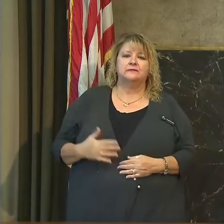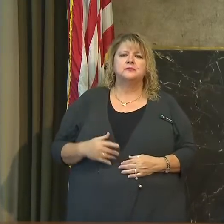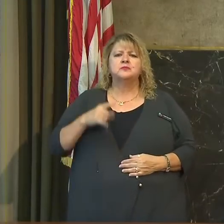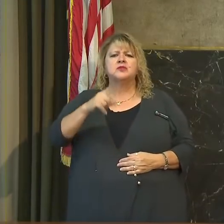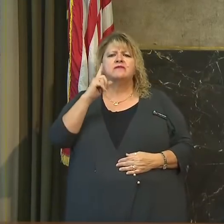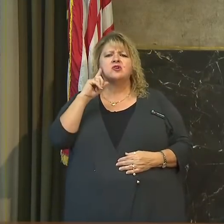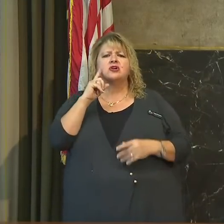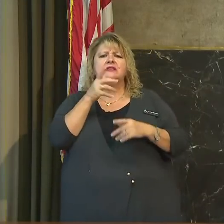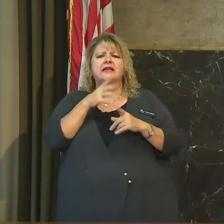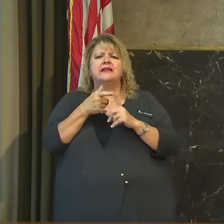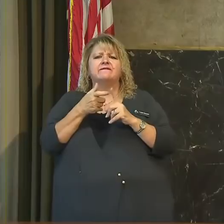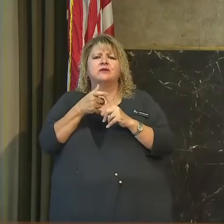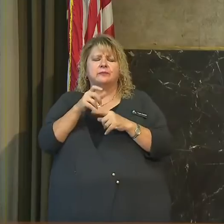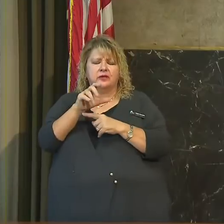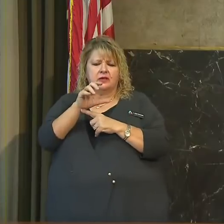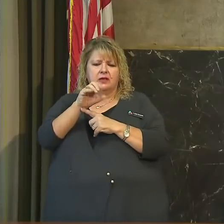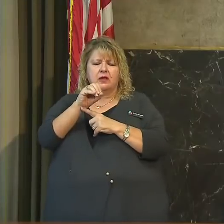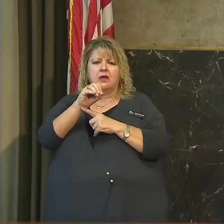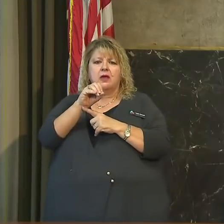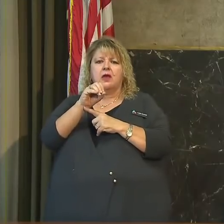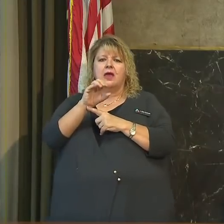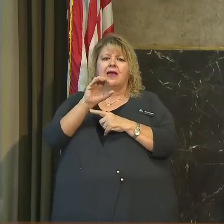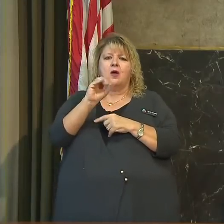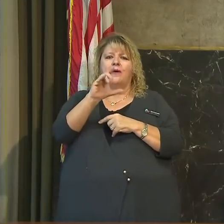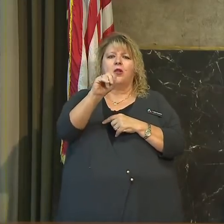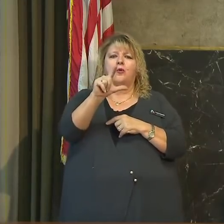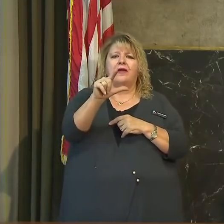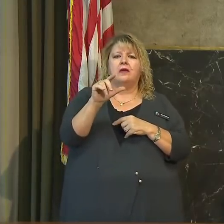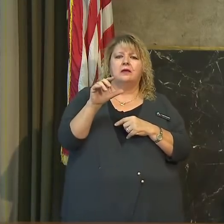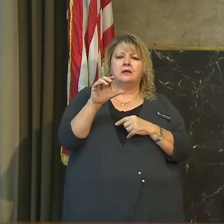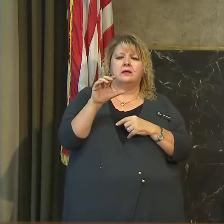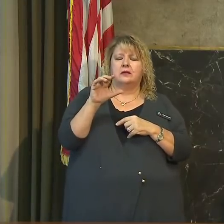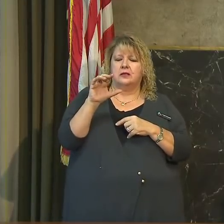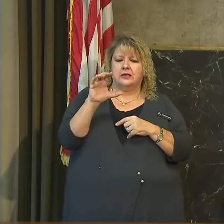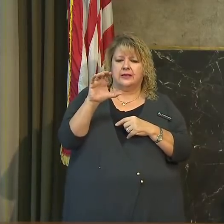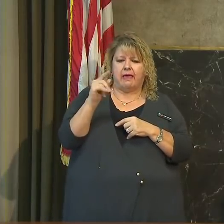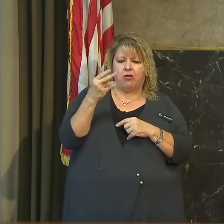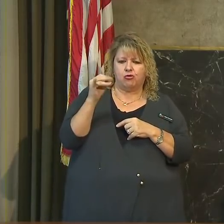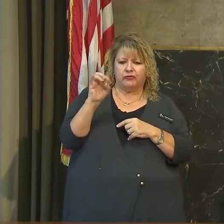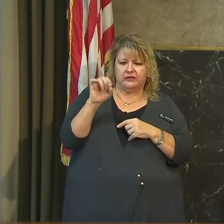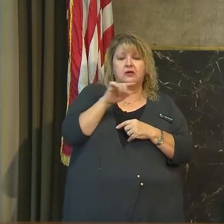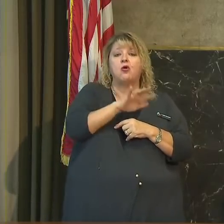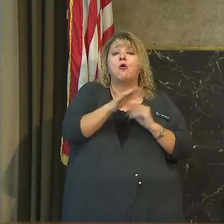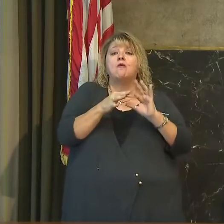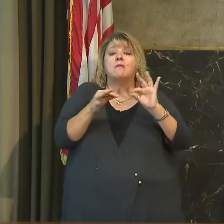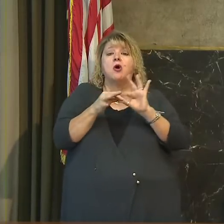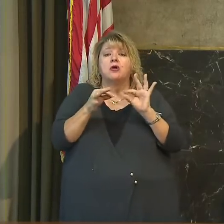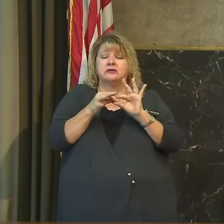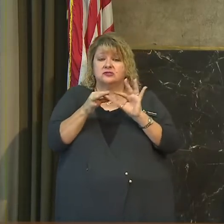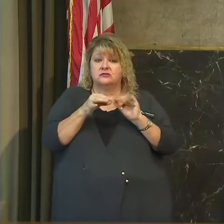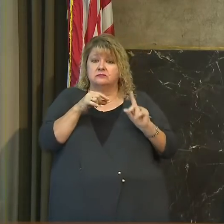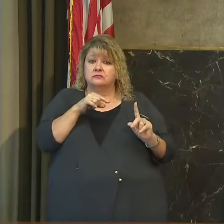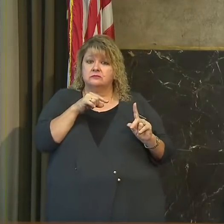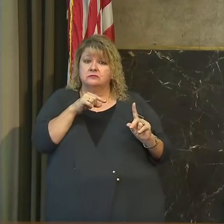the Lake Hospital System. You heard some very impassioned remarks from her, and she's an individual. She's one of the